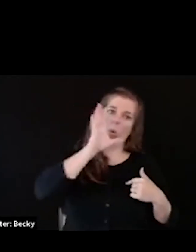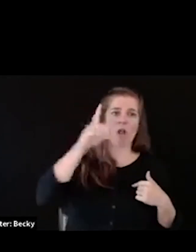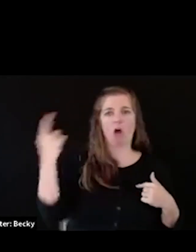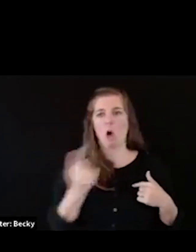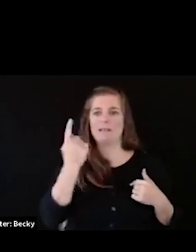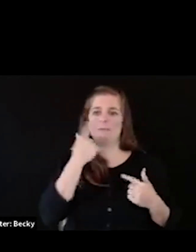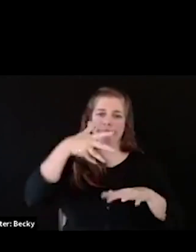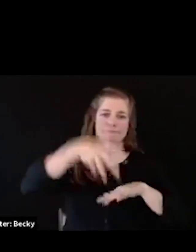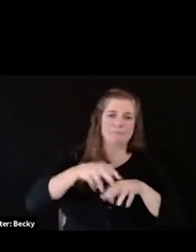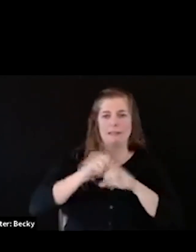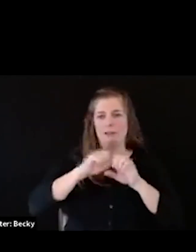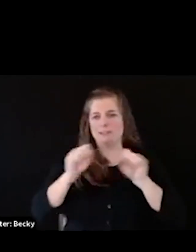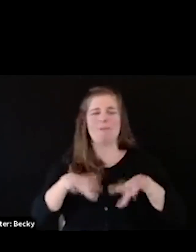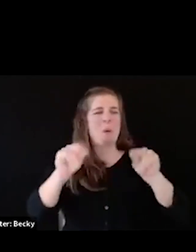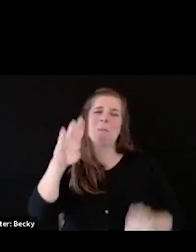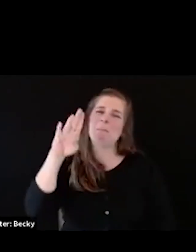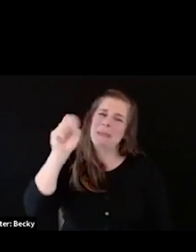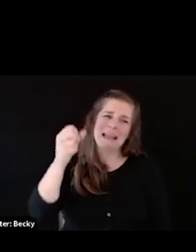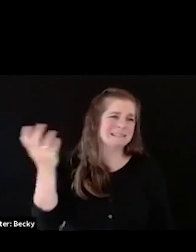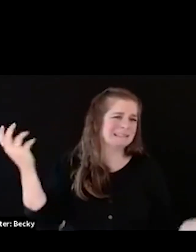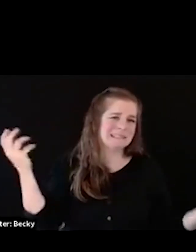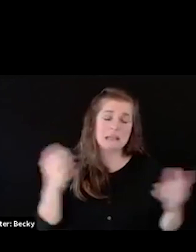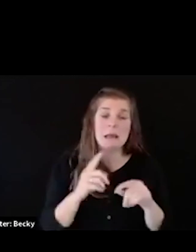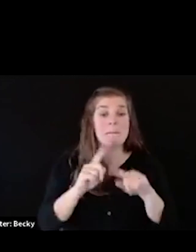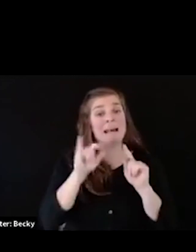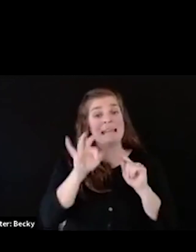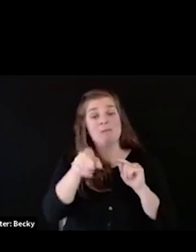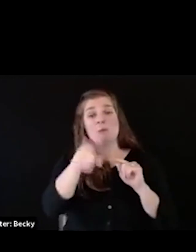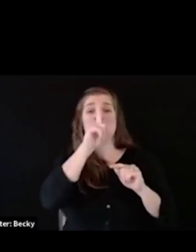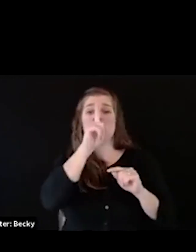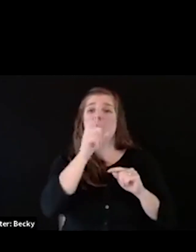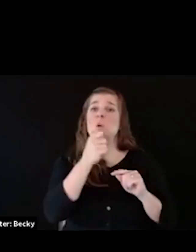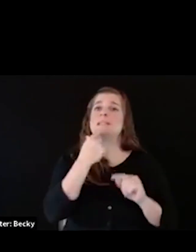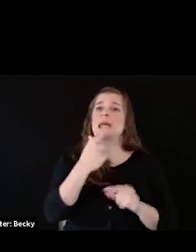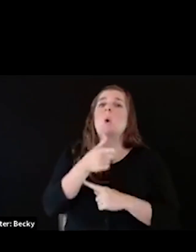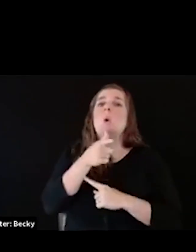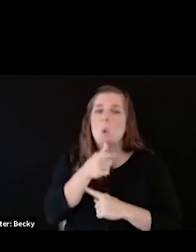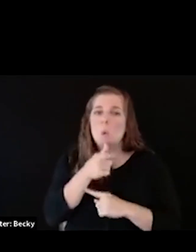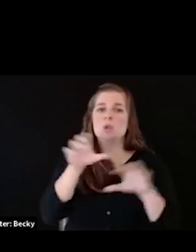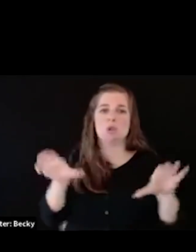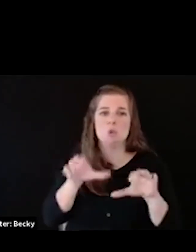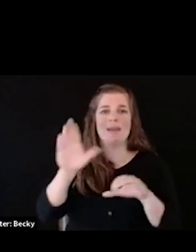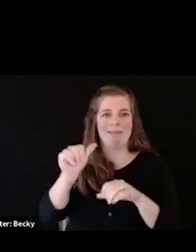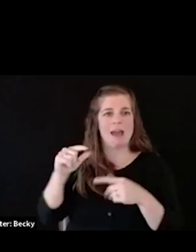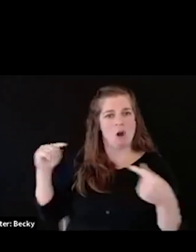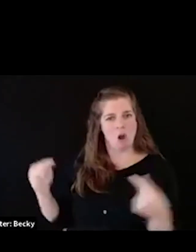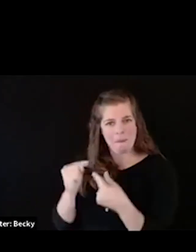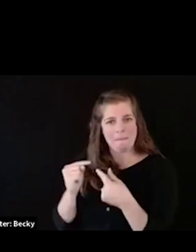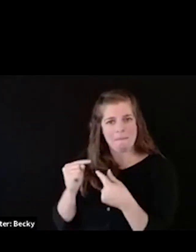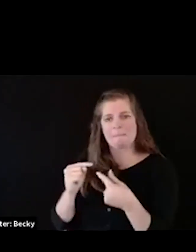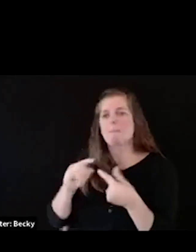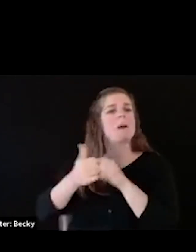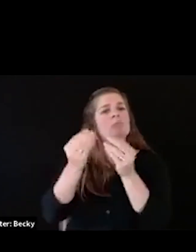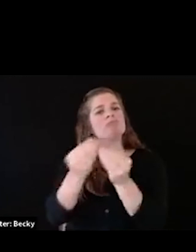that's BS. But if we don't even say who's doing it and talk about it, then how are we going to solve the problem? How are we going